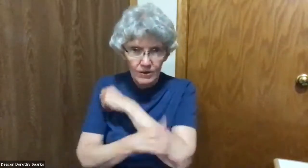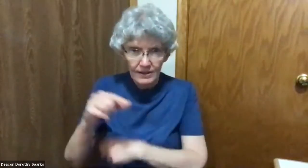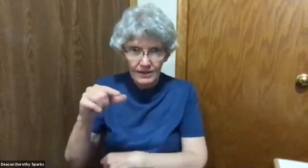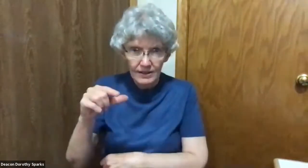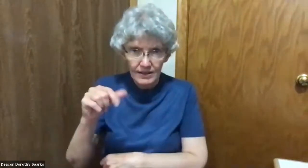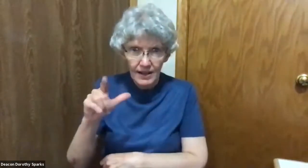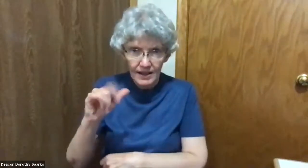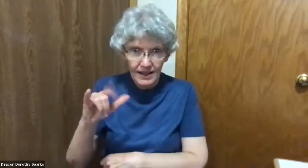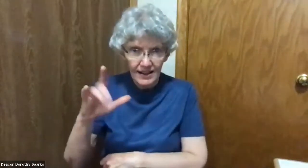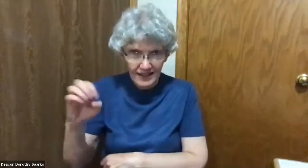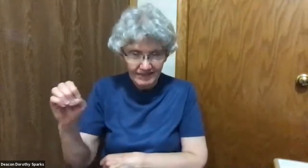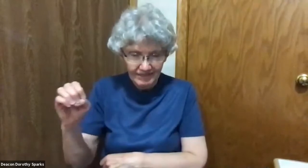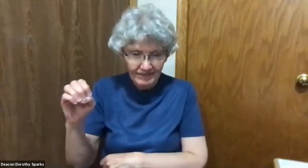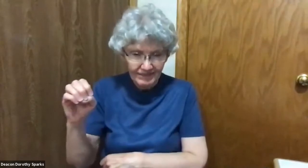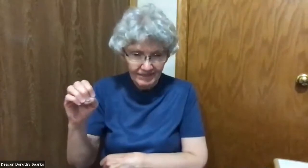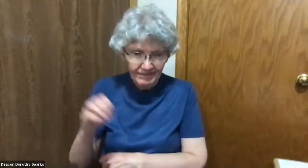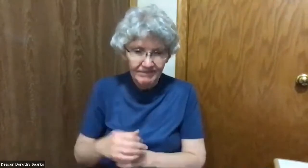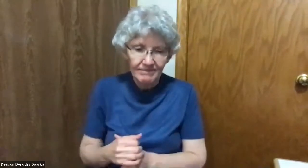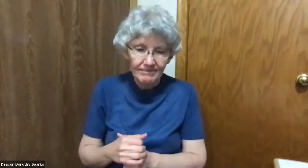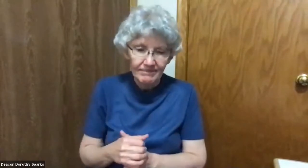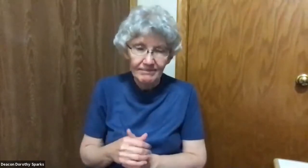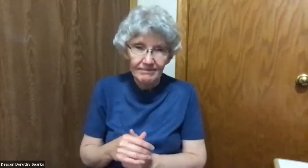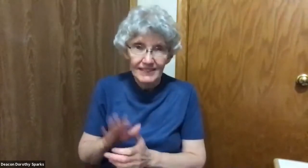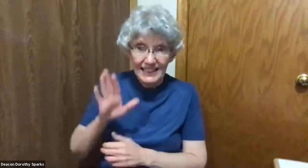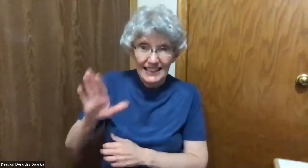and Herod was the ruler of Galilee.